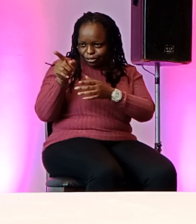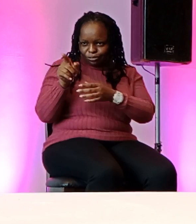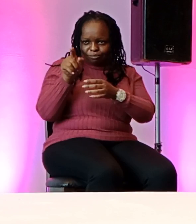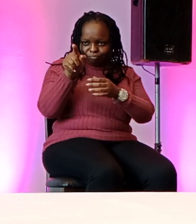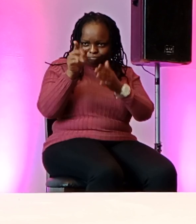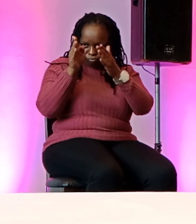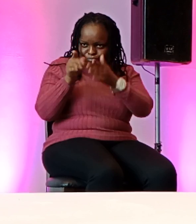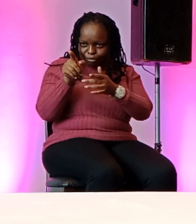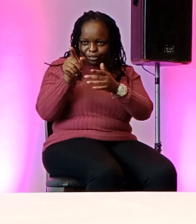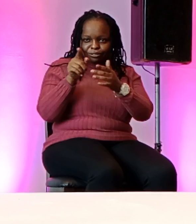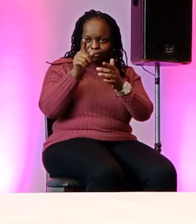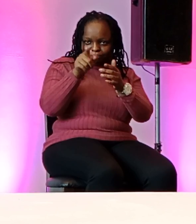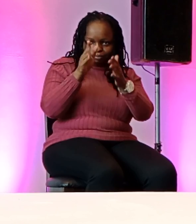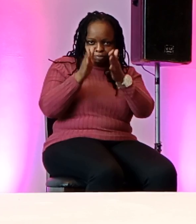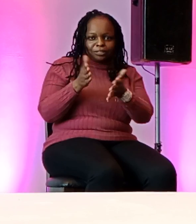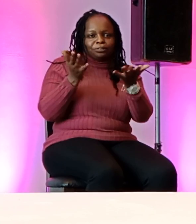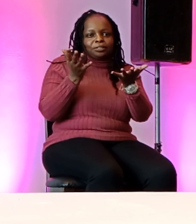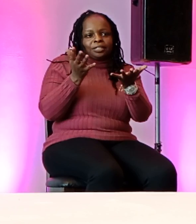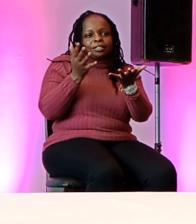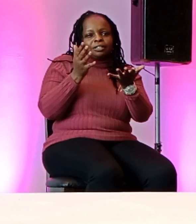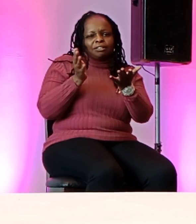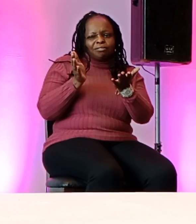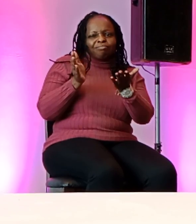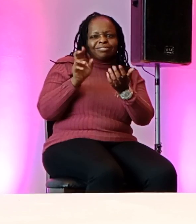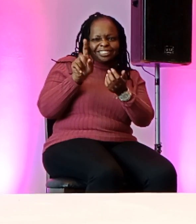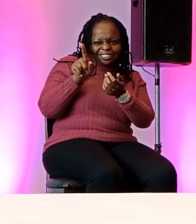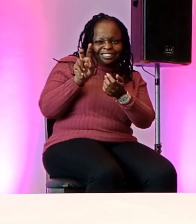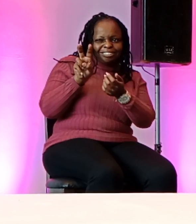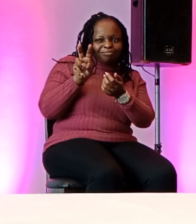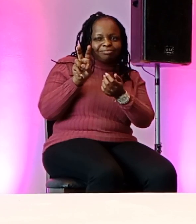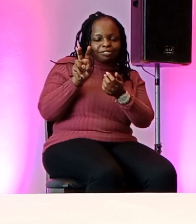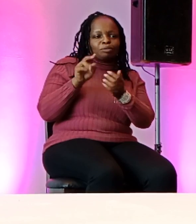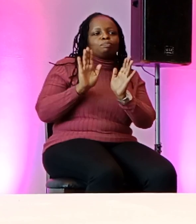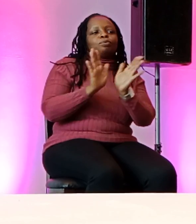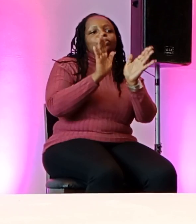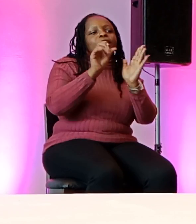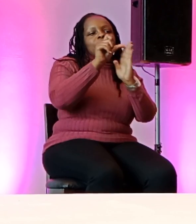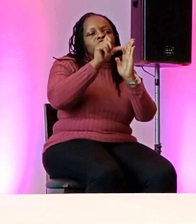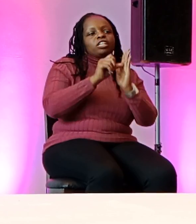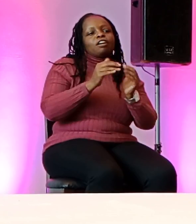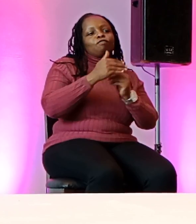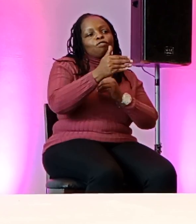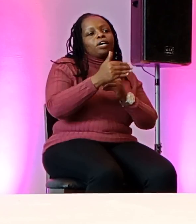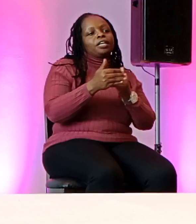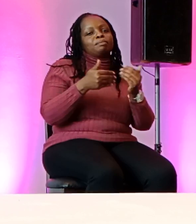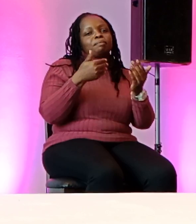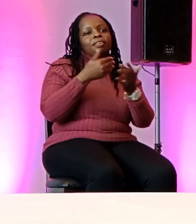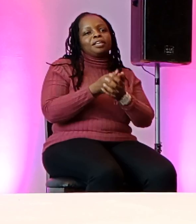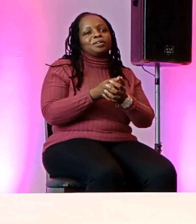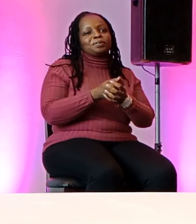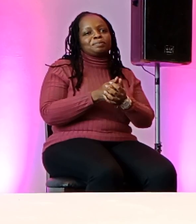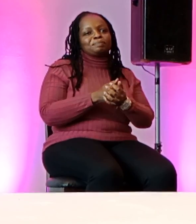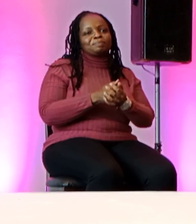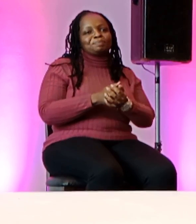me, locate the next woman, and push our agenda forward. I thank you.